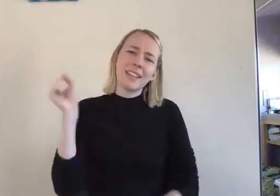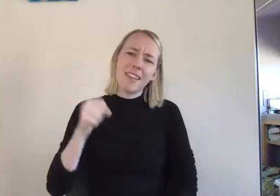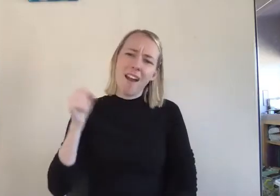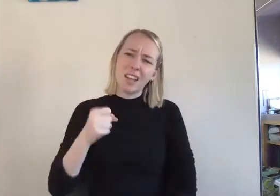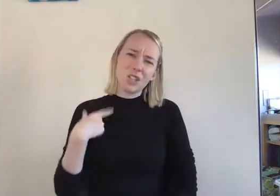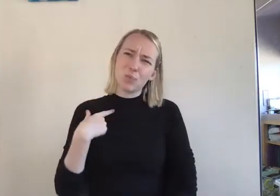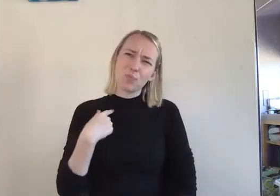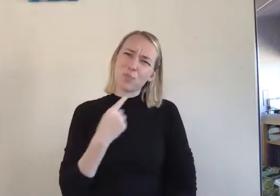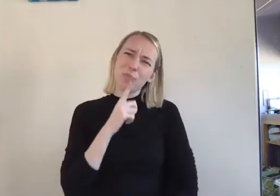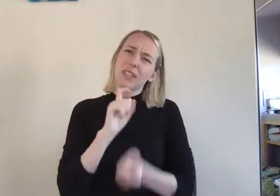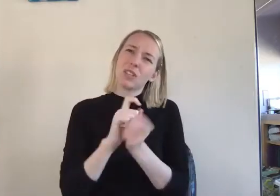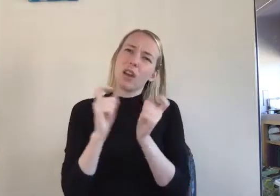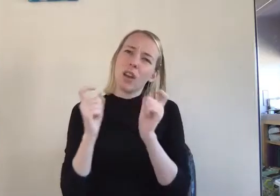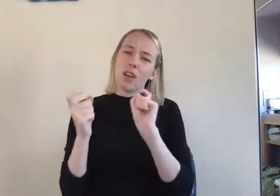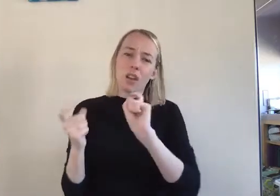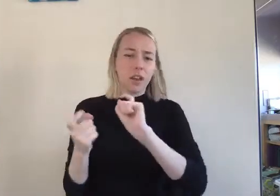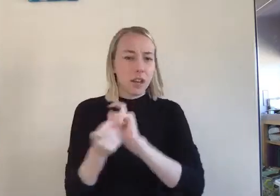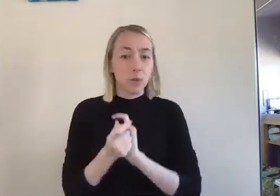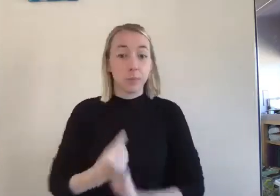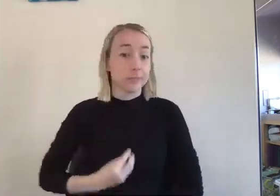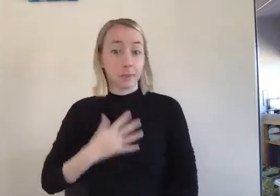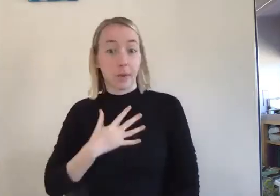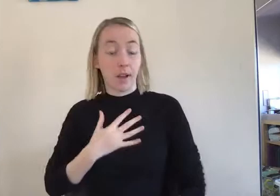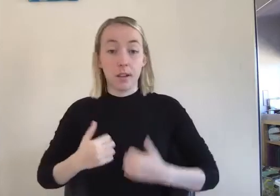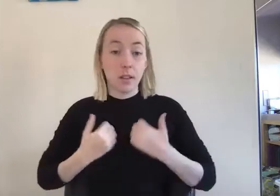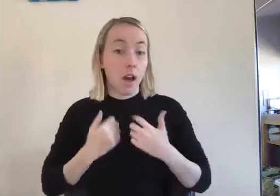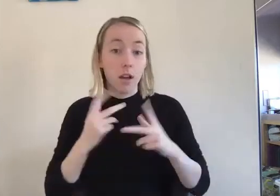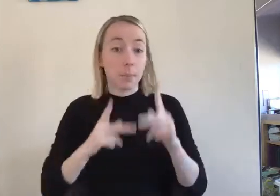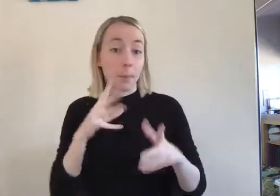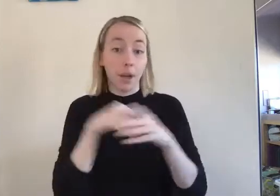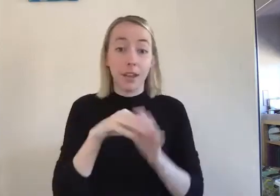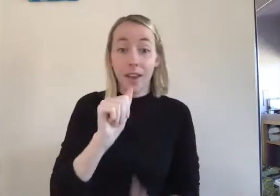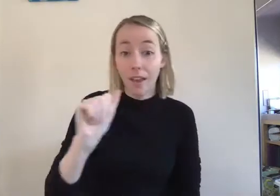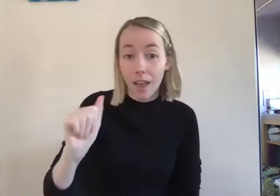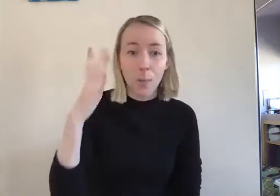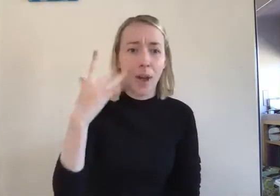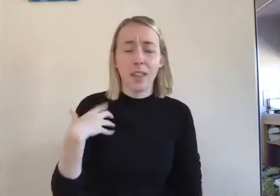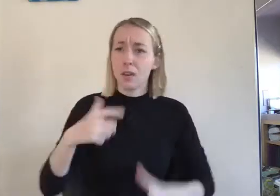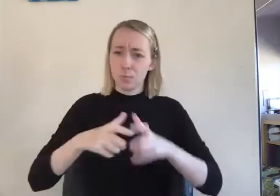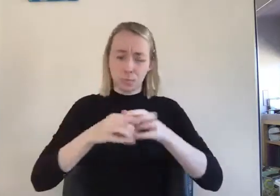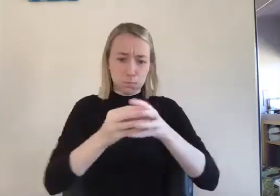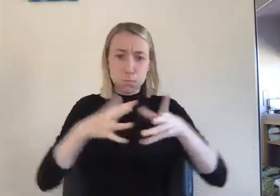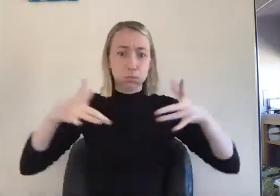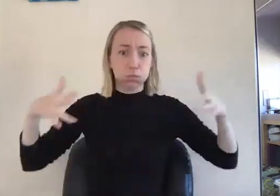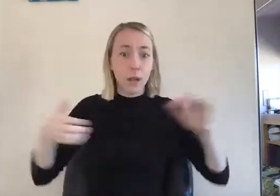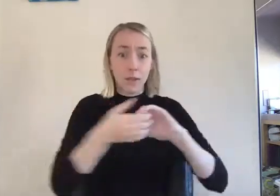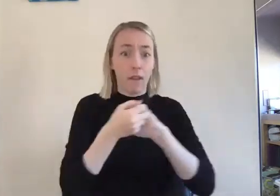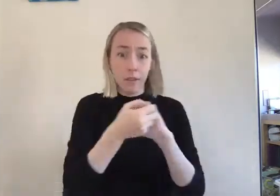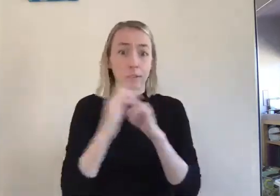yeah, and it just evolved. We were frankly inspired by the young people in AA, because they had a huge fellowship, and they've had it, I